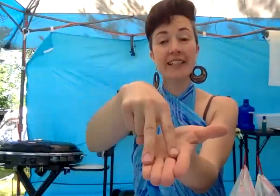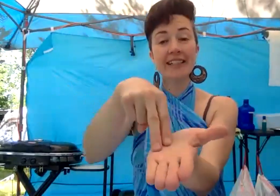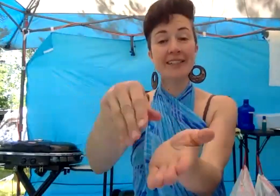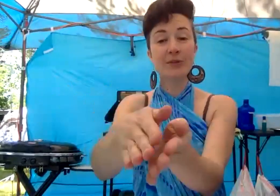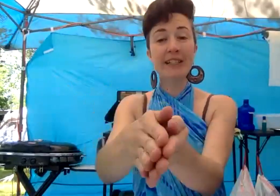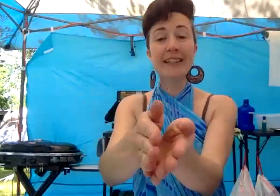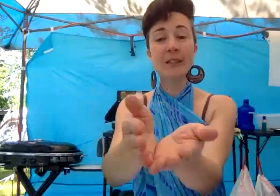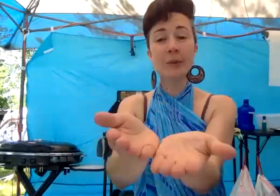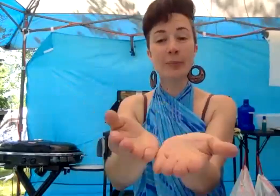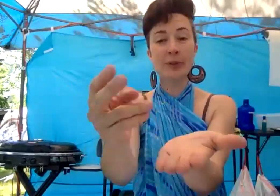read, read a book,